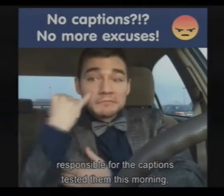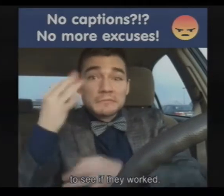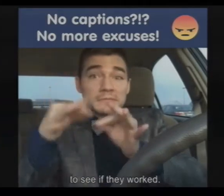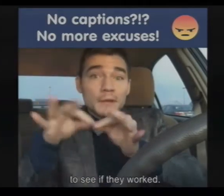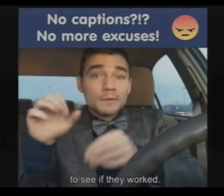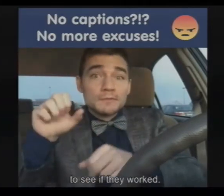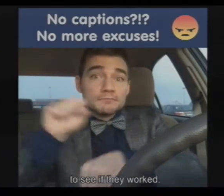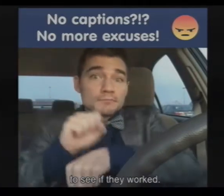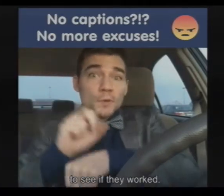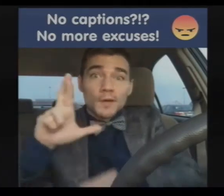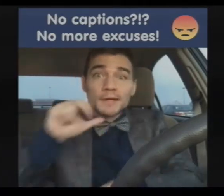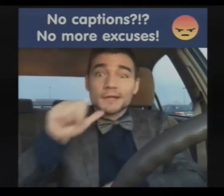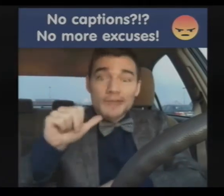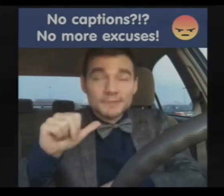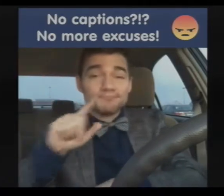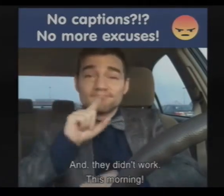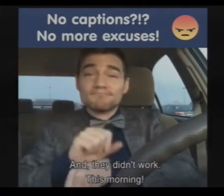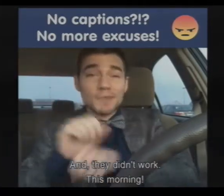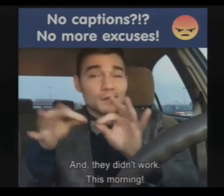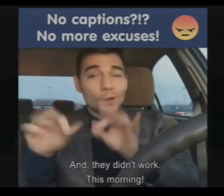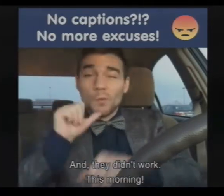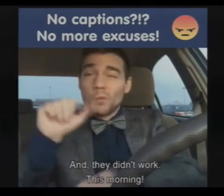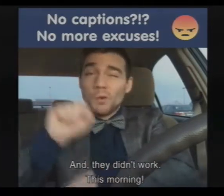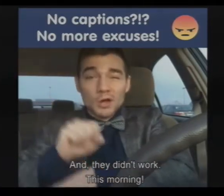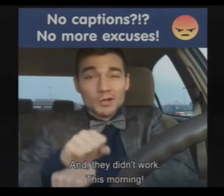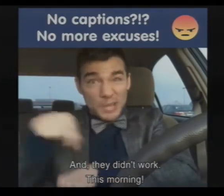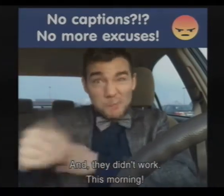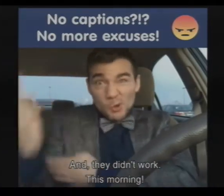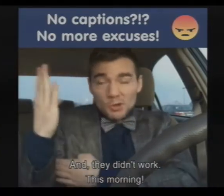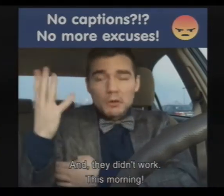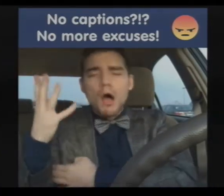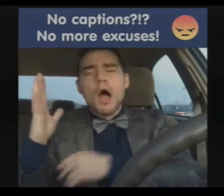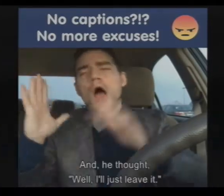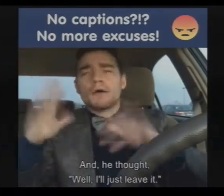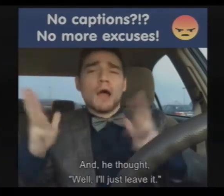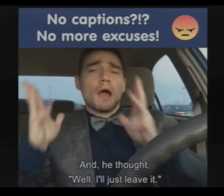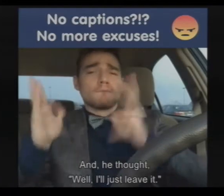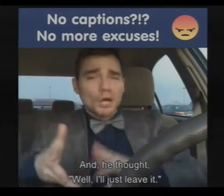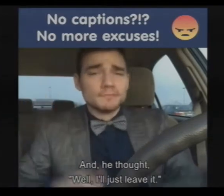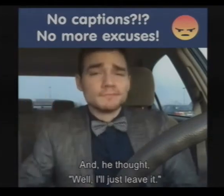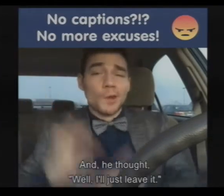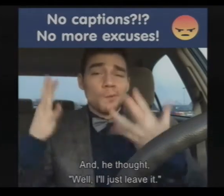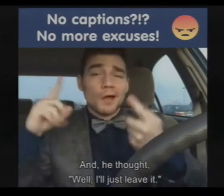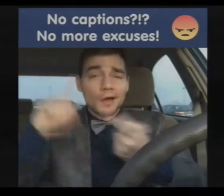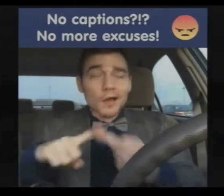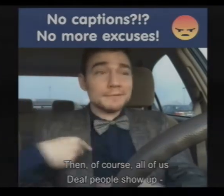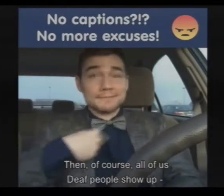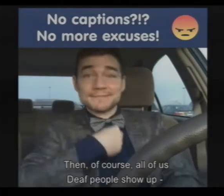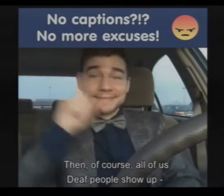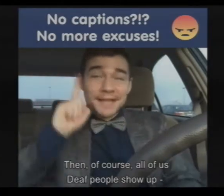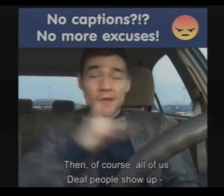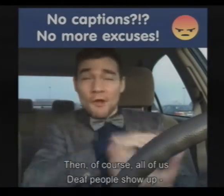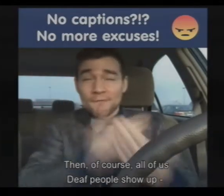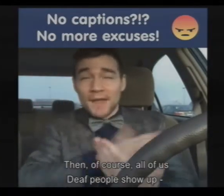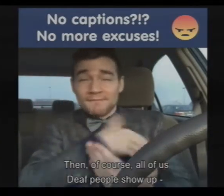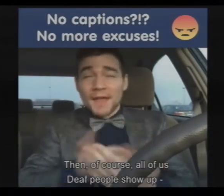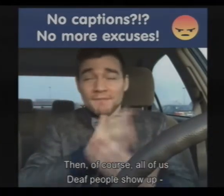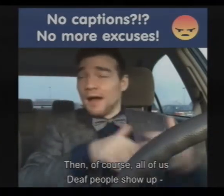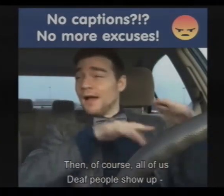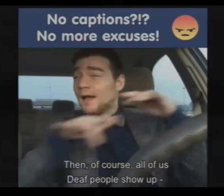to see if they worked. And they didn't work. This morning. And he thought, well, I'll just leave it. And then, of course, all of us deaf people show up,